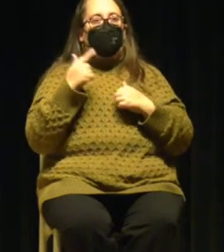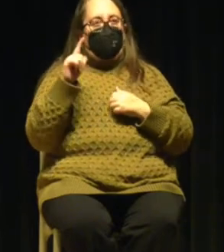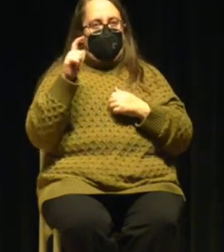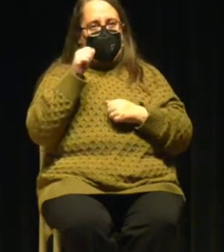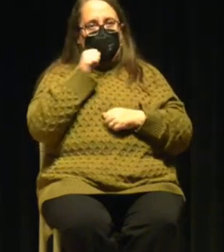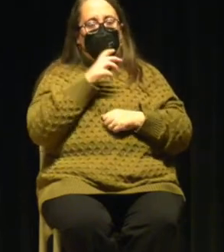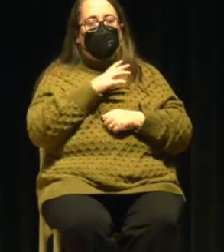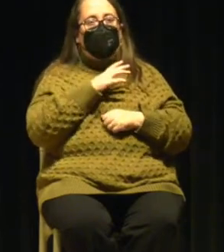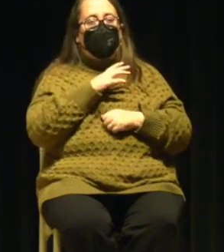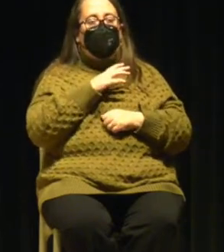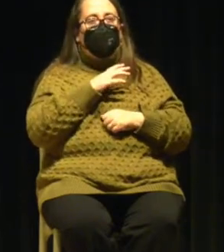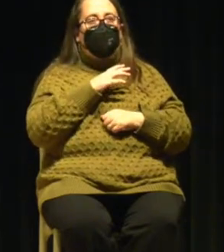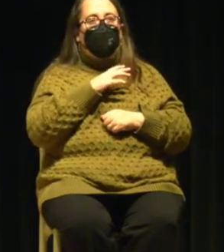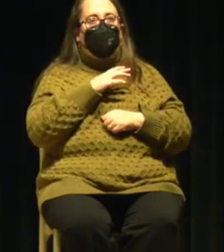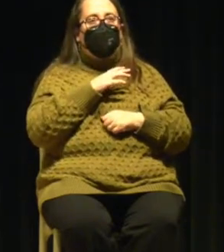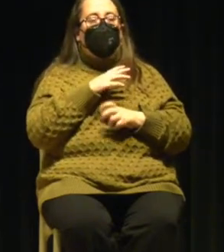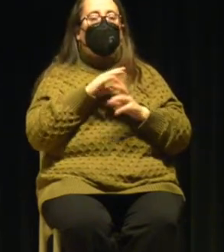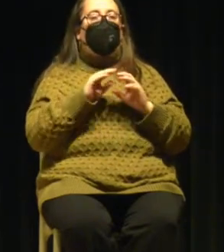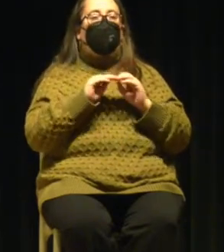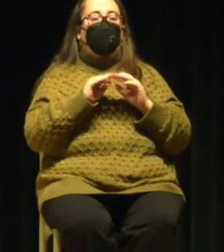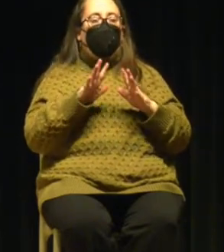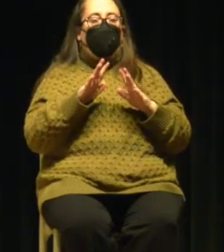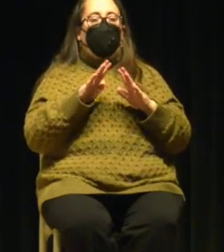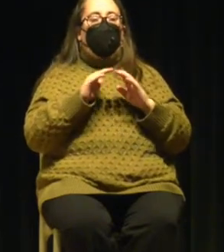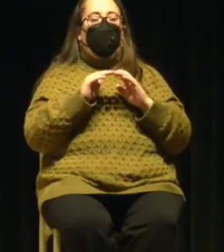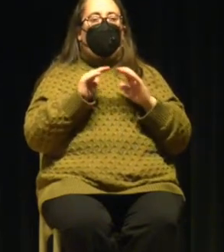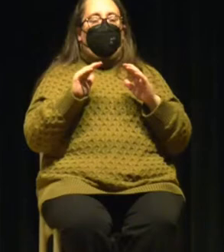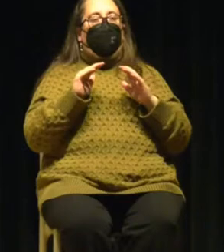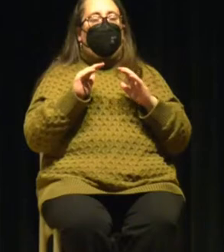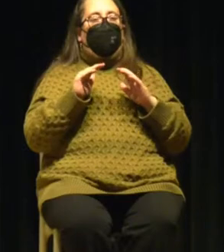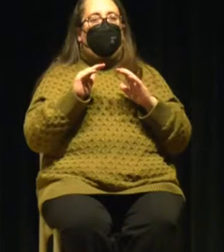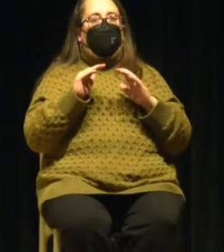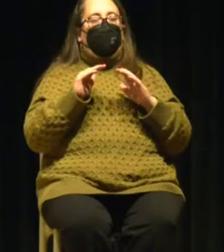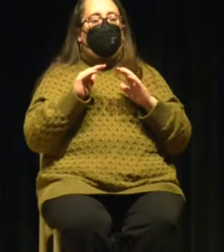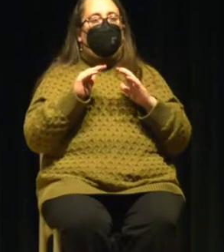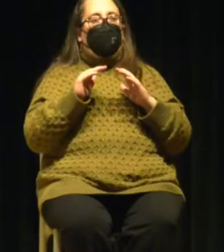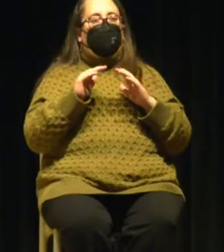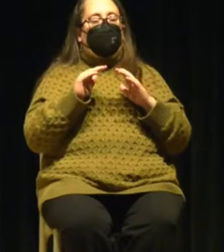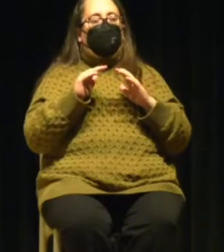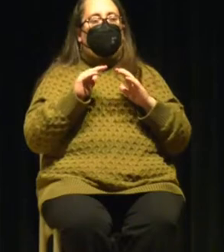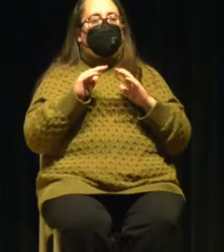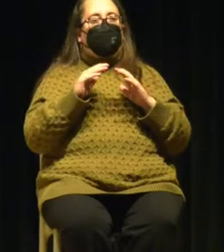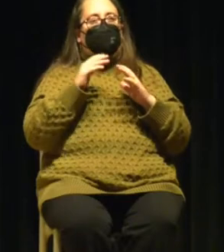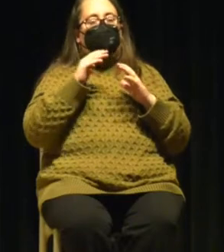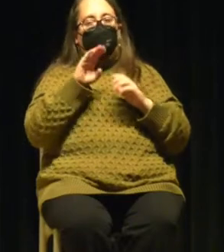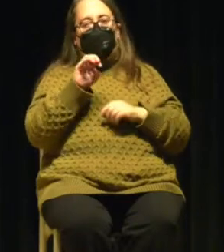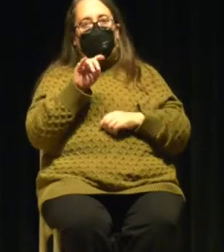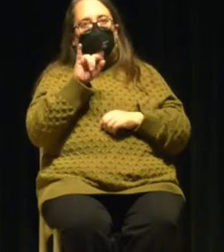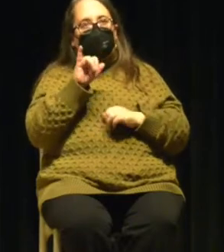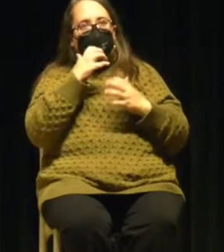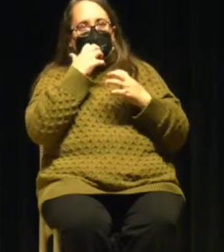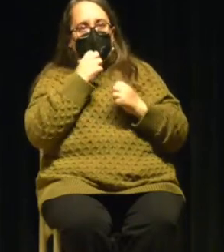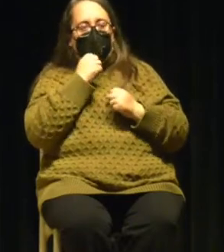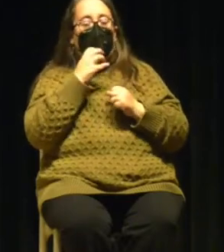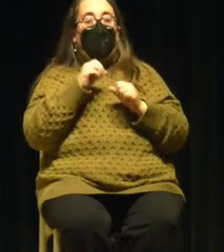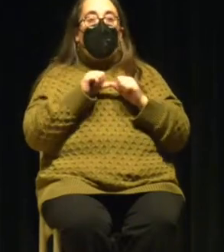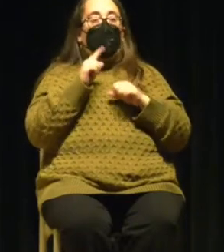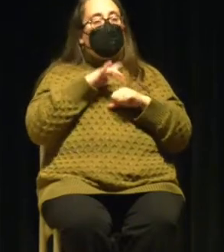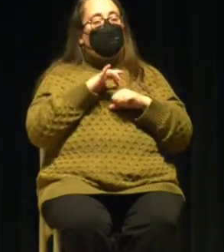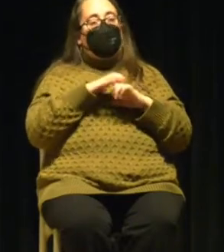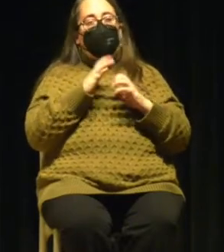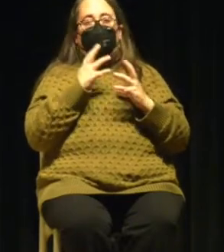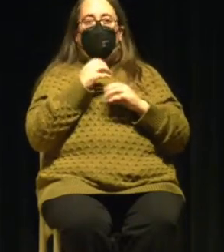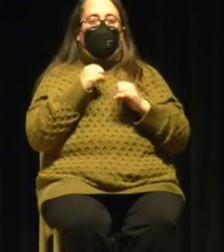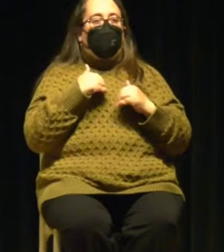woman, it's clear that there's a level of kind of modesty that is really valued. Mm-hmm. And there's still a fixation on beauty